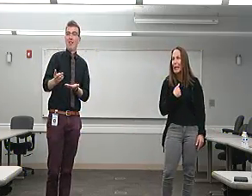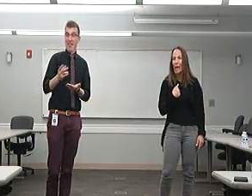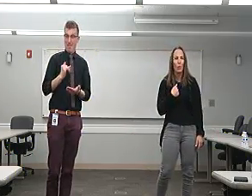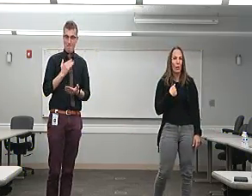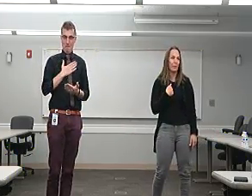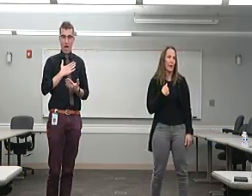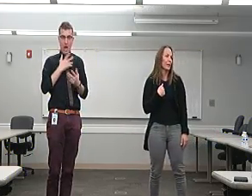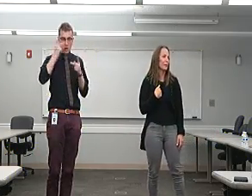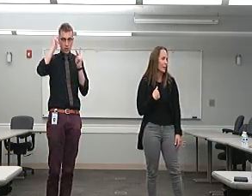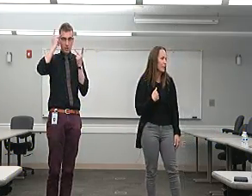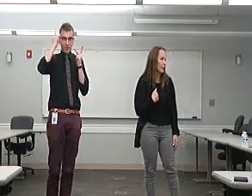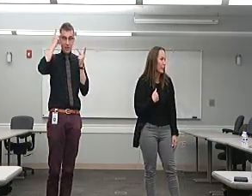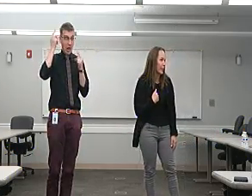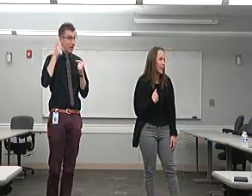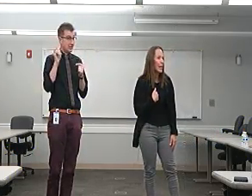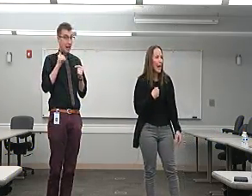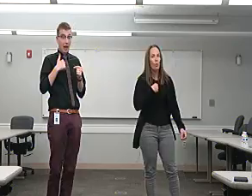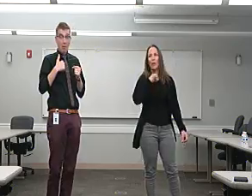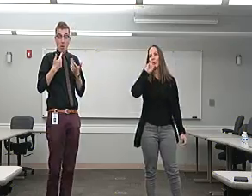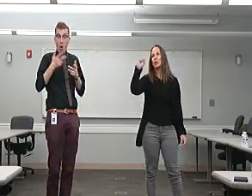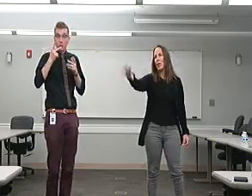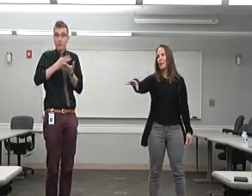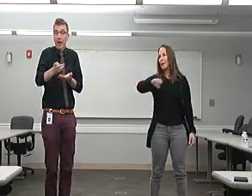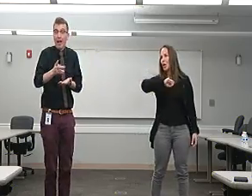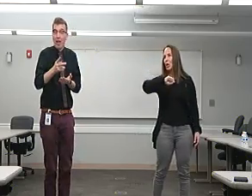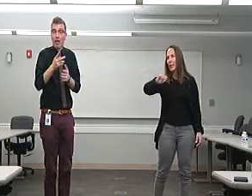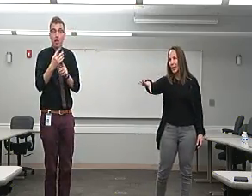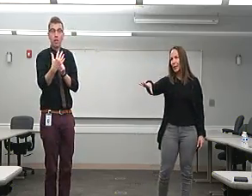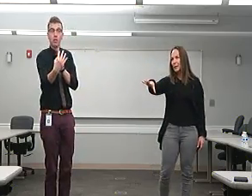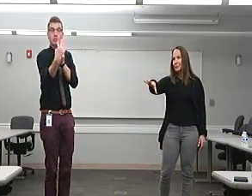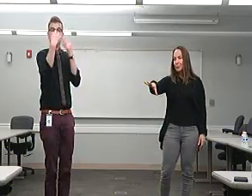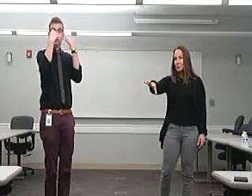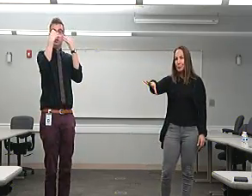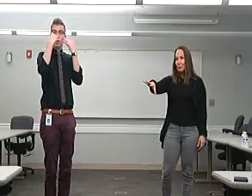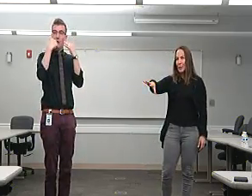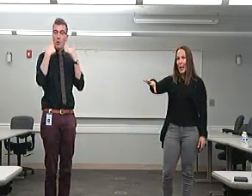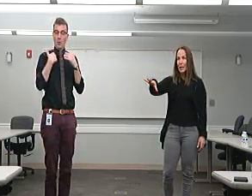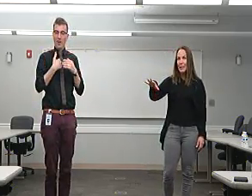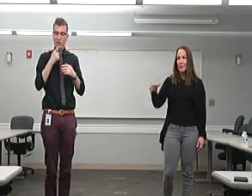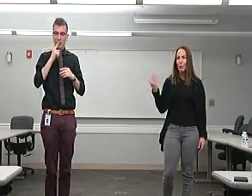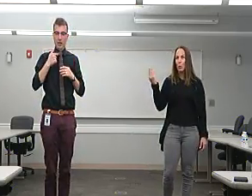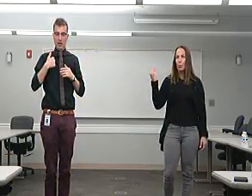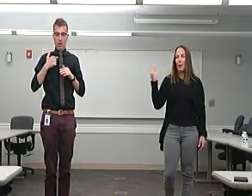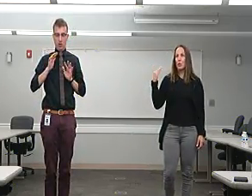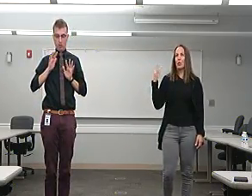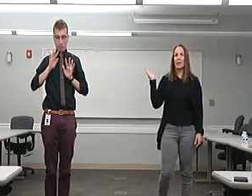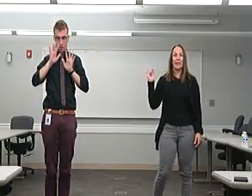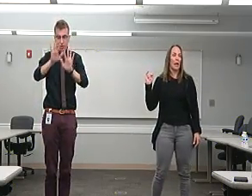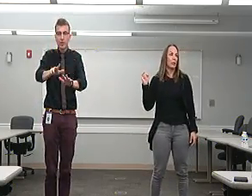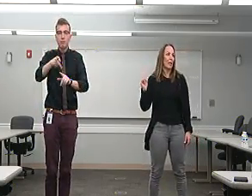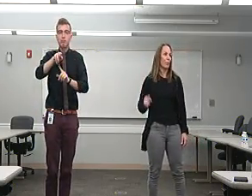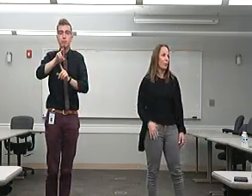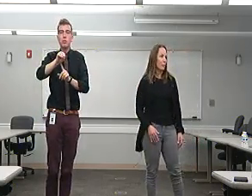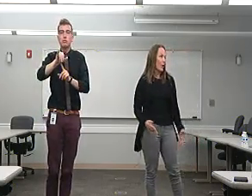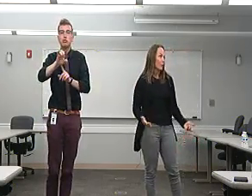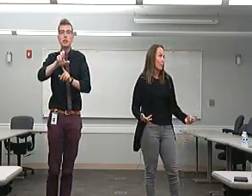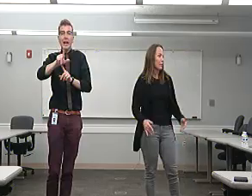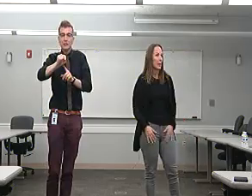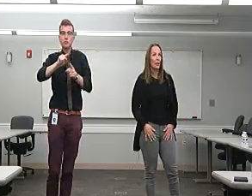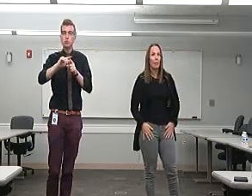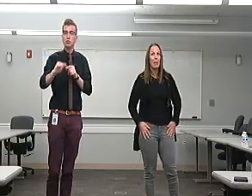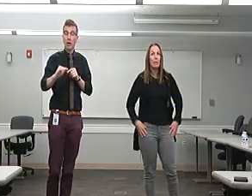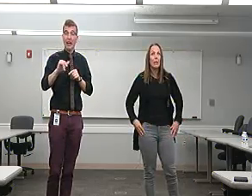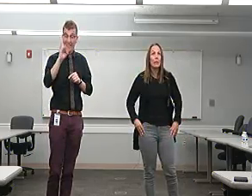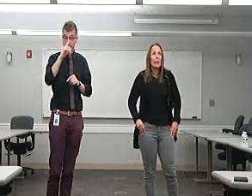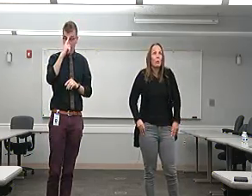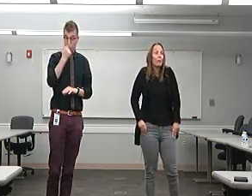front of everybody. And we project that on our kid. And if it were up to me entirely, I probably would have been like, maybe Leah will